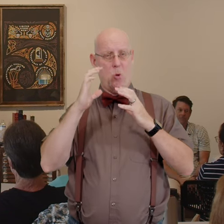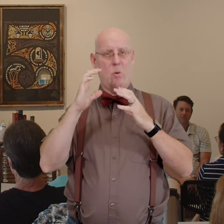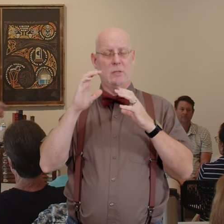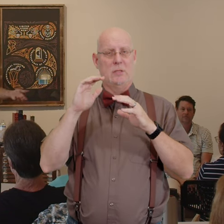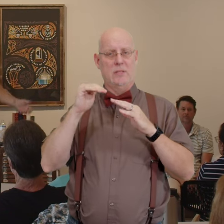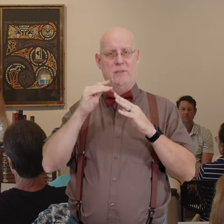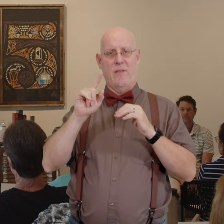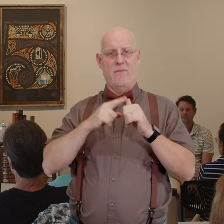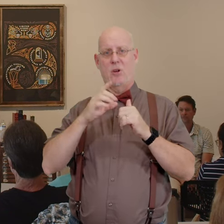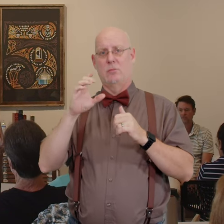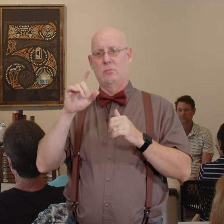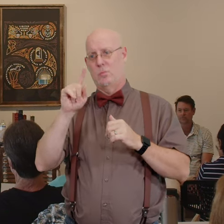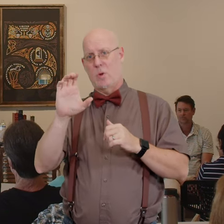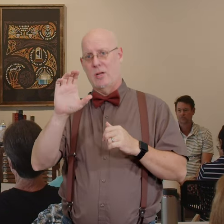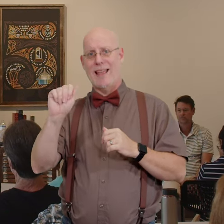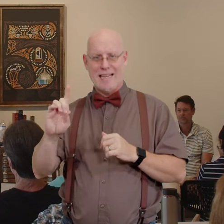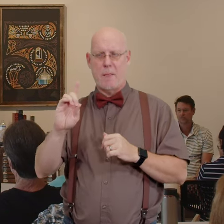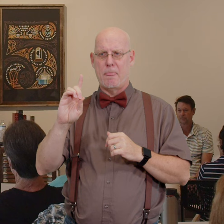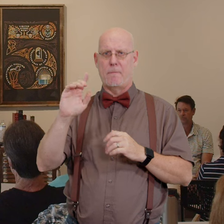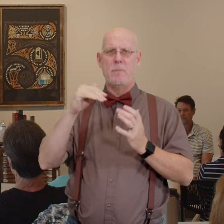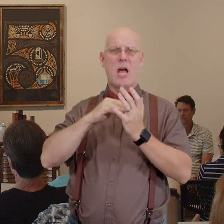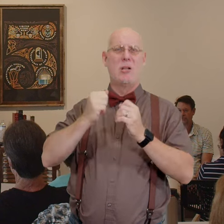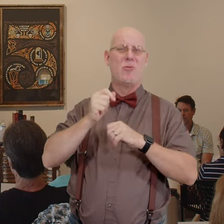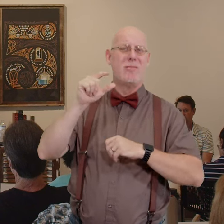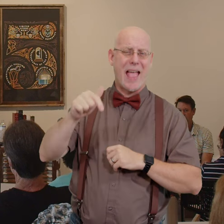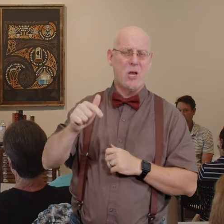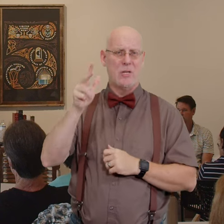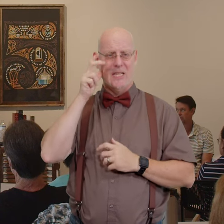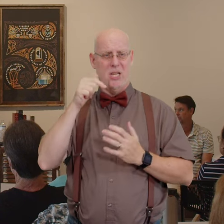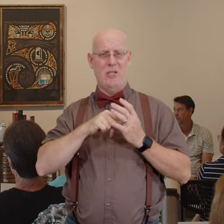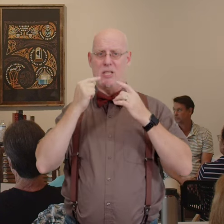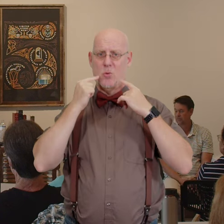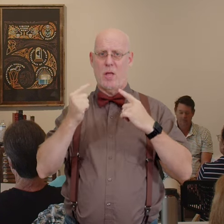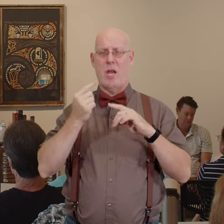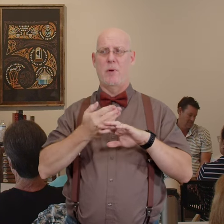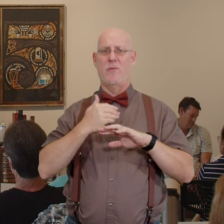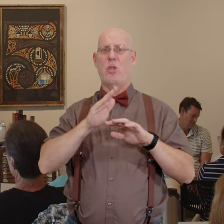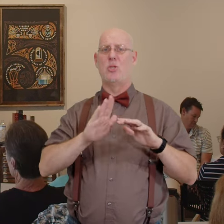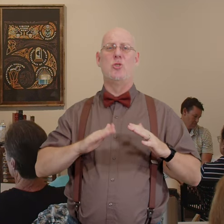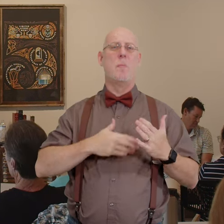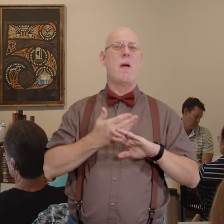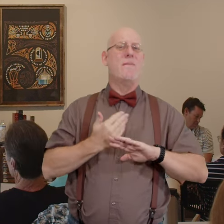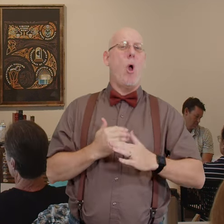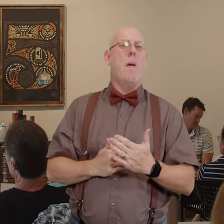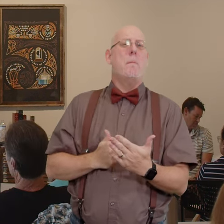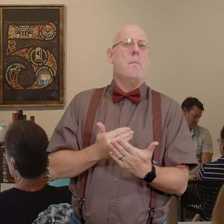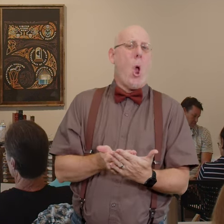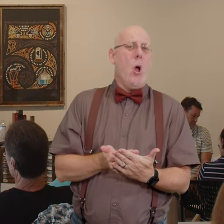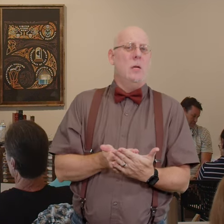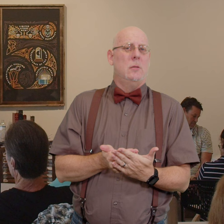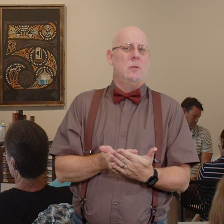for them, even in the first century, over 1,000 years later, to hear this declaration before the children had even been born,